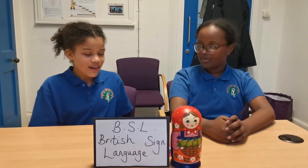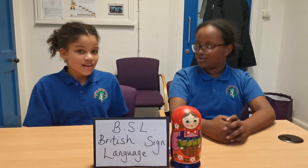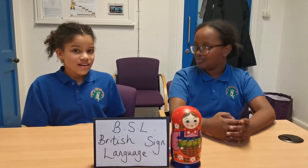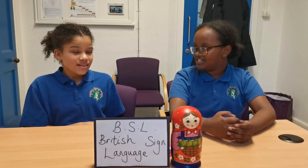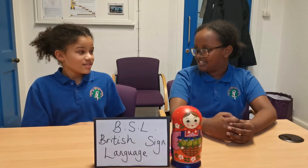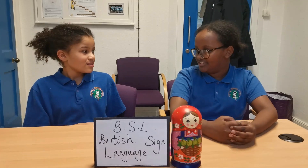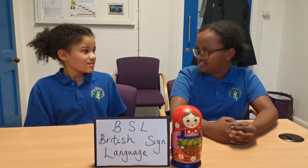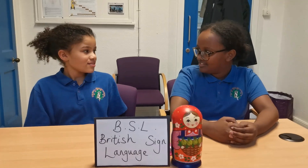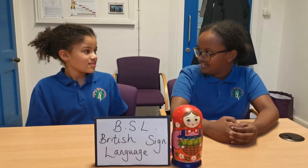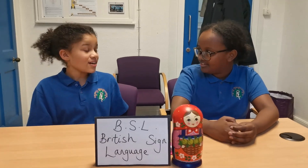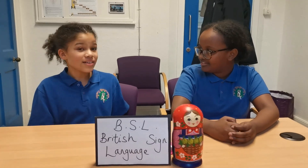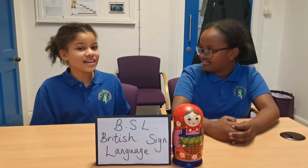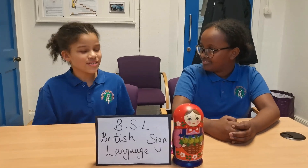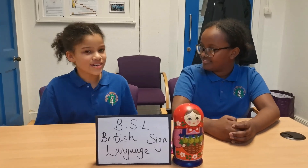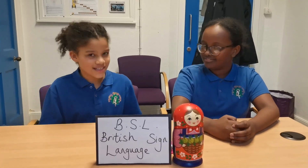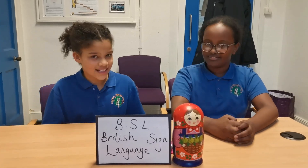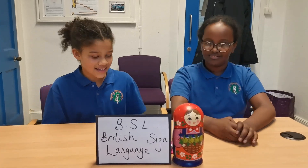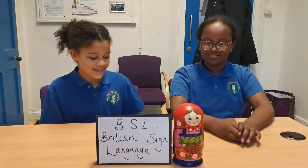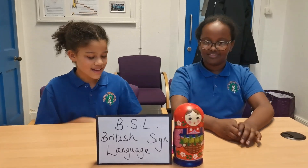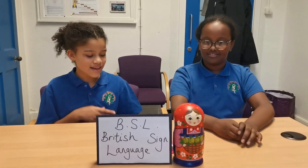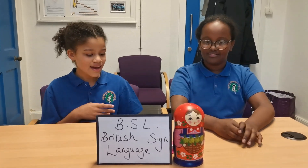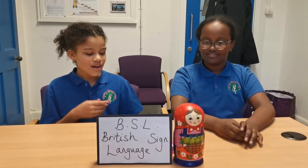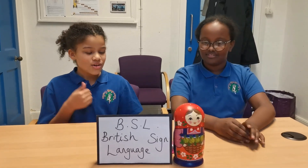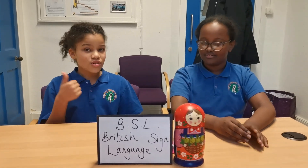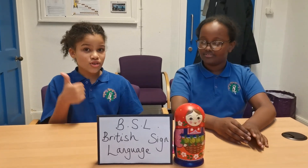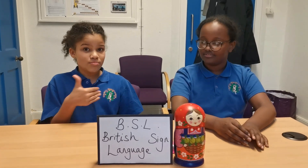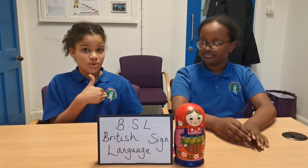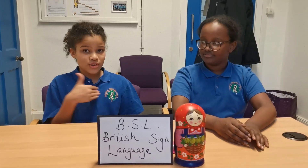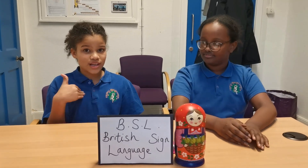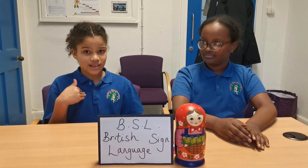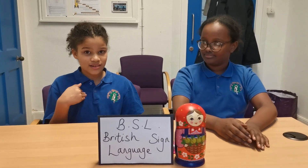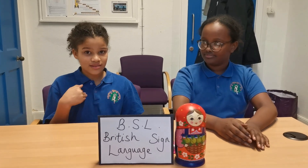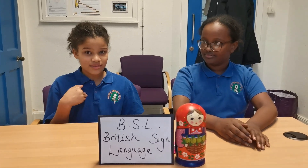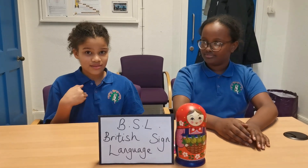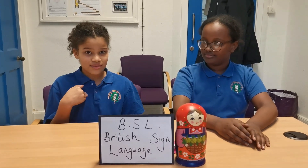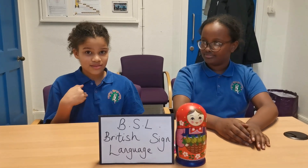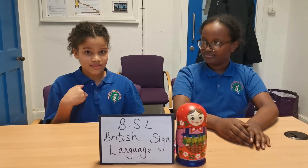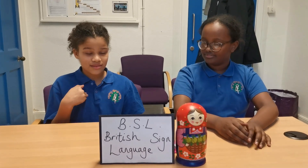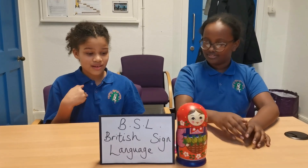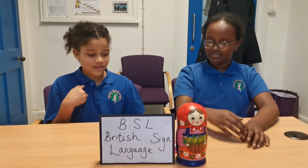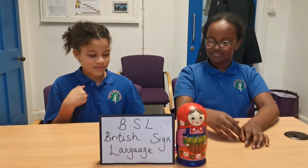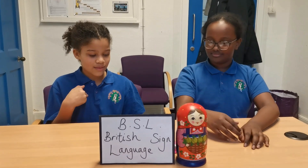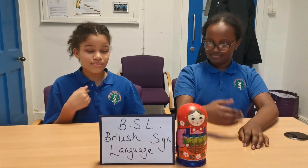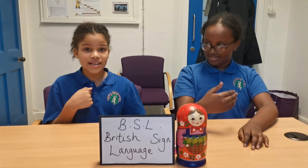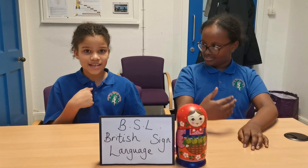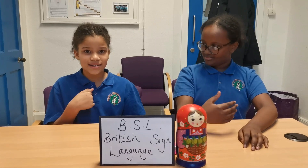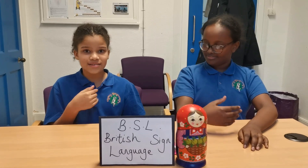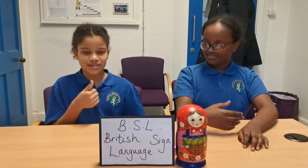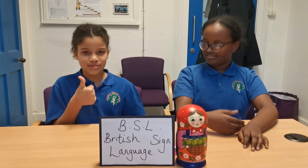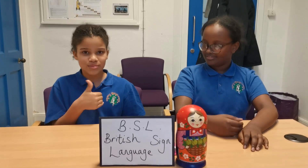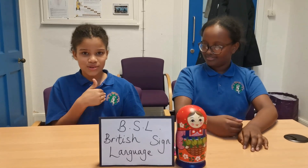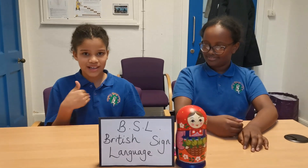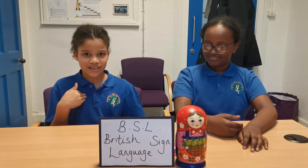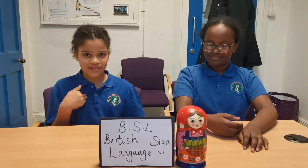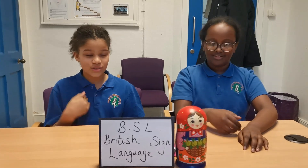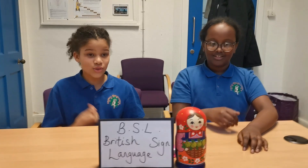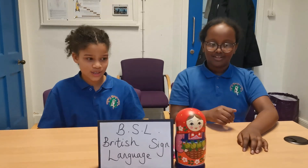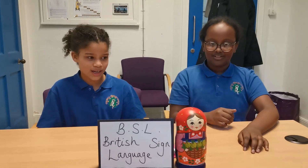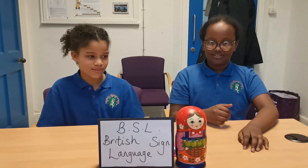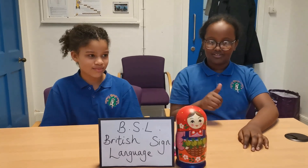about greetings? Okay, greetings. Good morning. My turn. Good morning. Your turn.